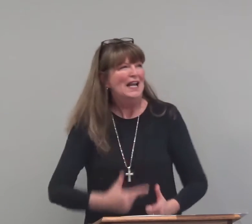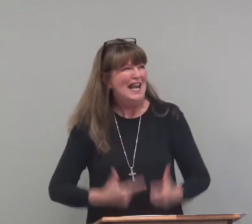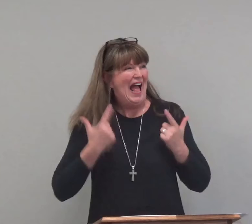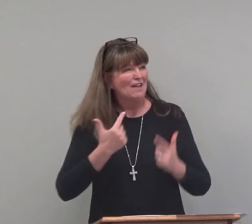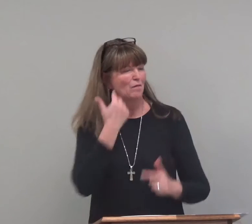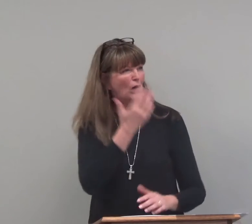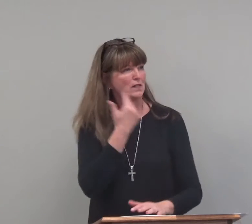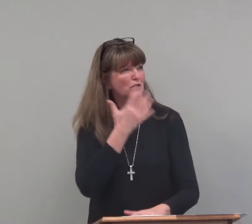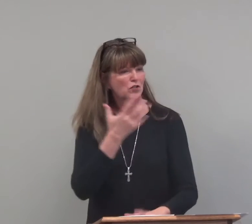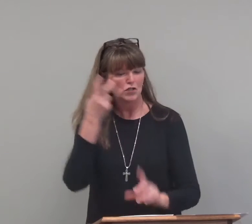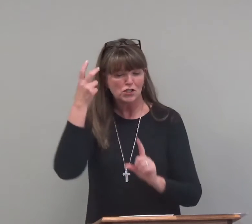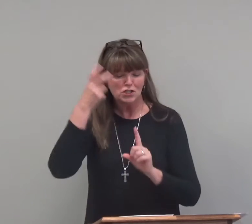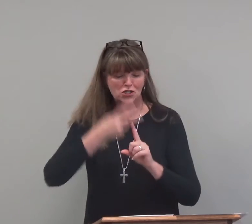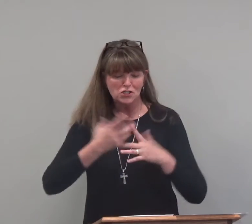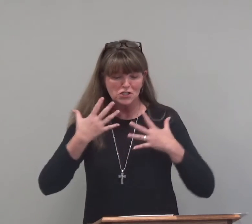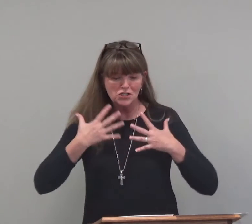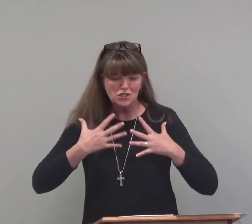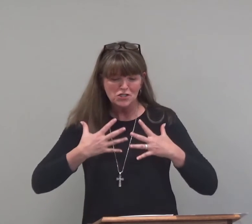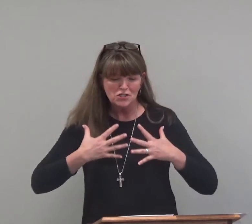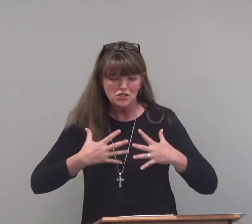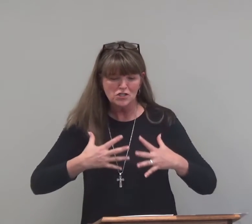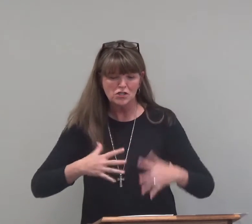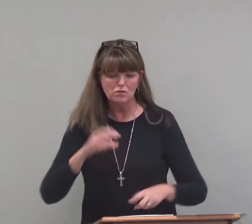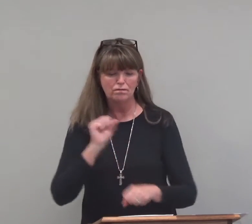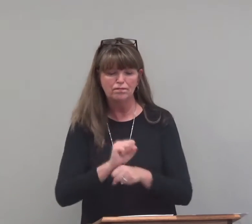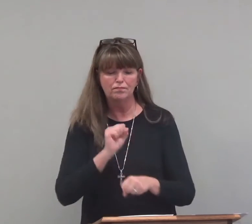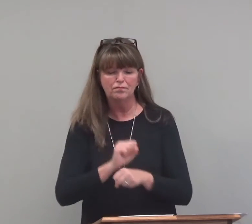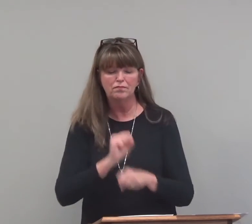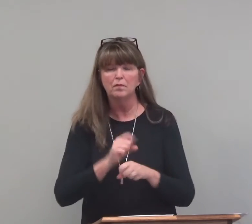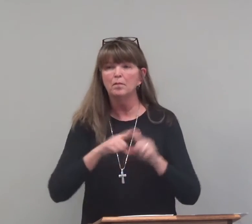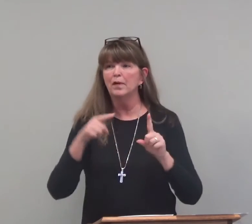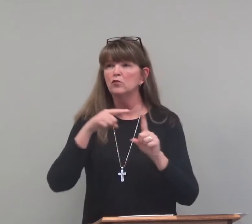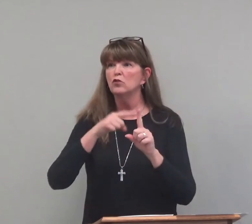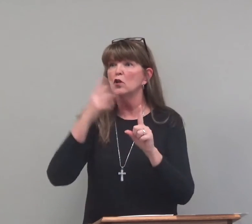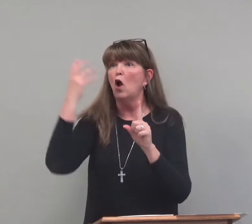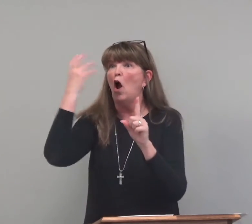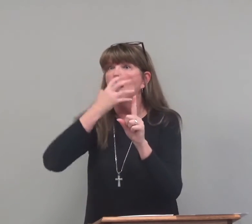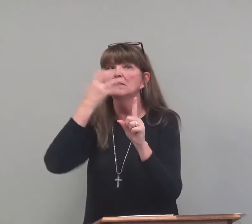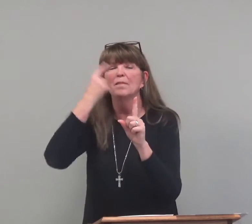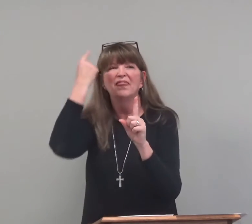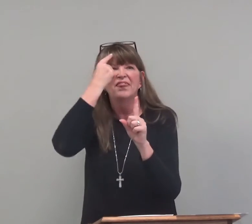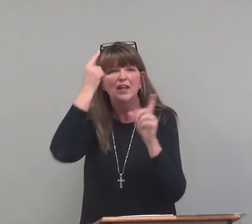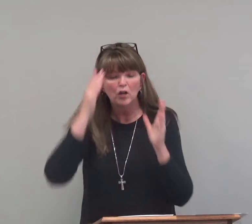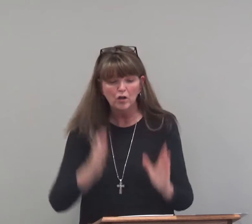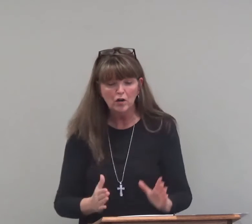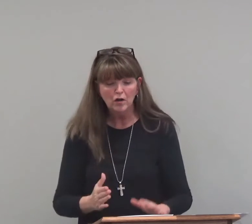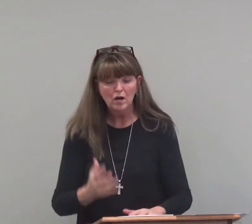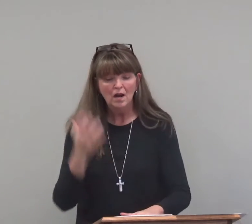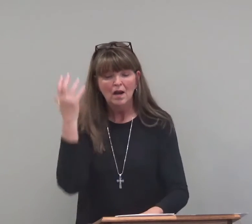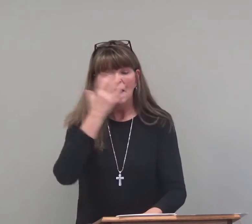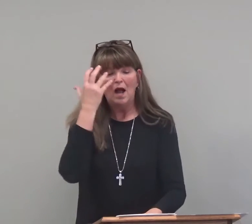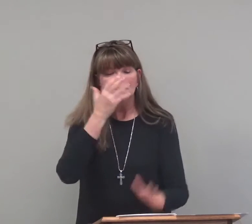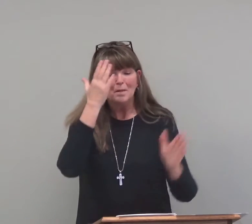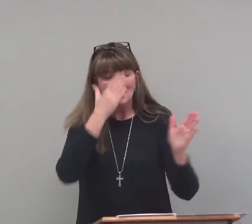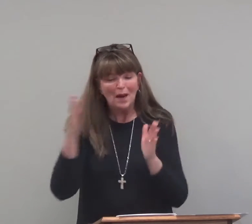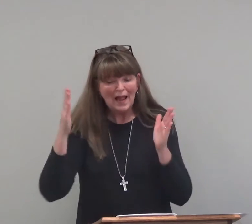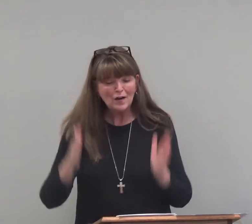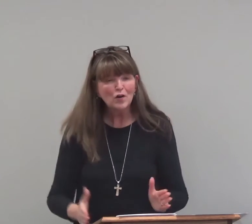A real live prostitute. She dressed the part, she worked the part, but she was an awesome